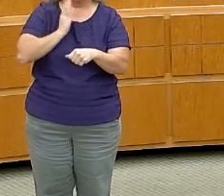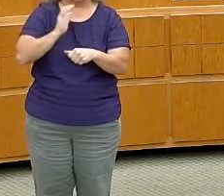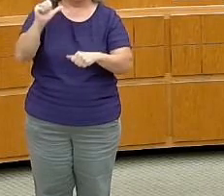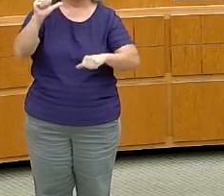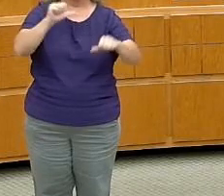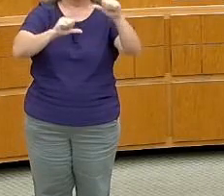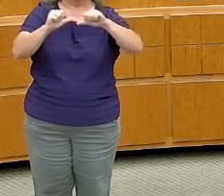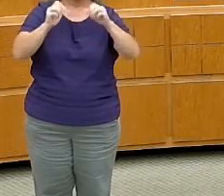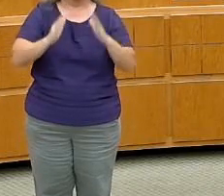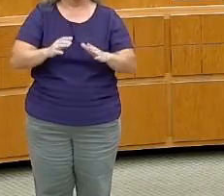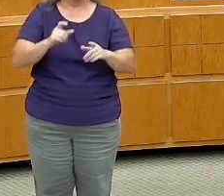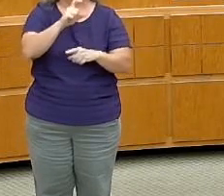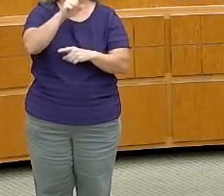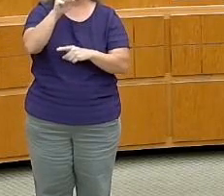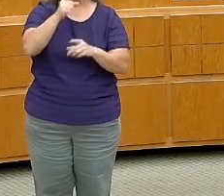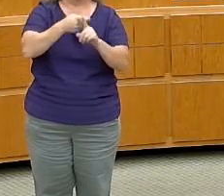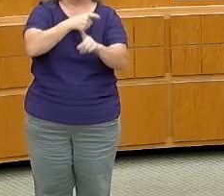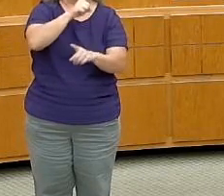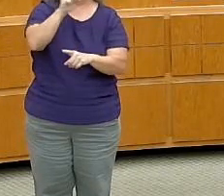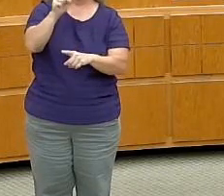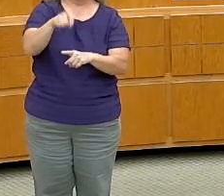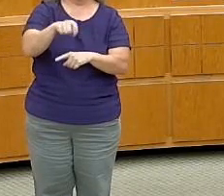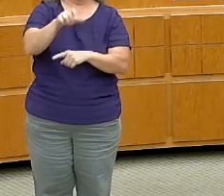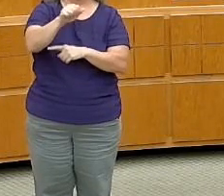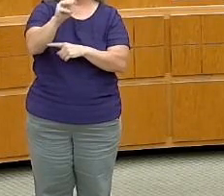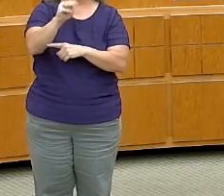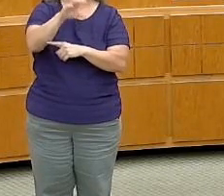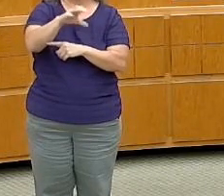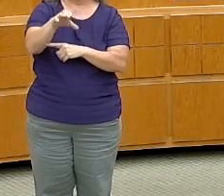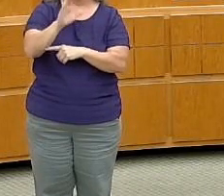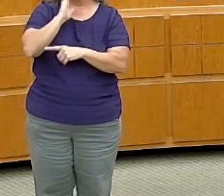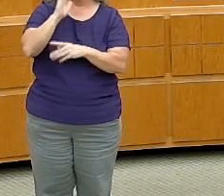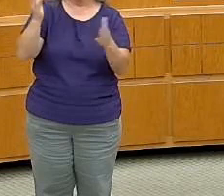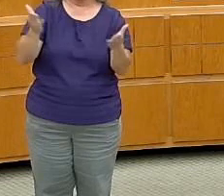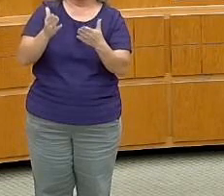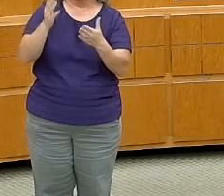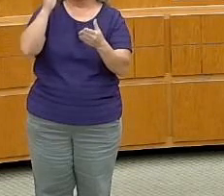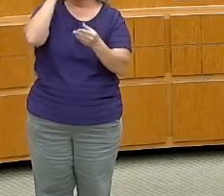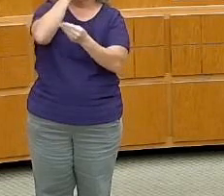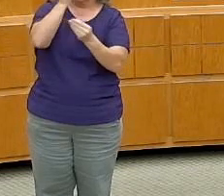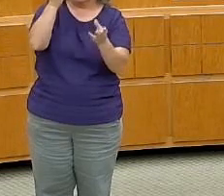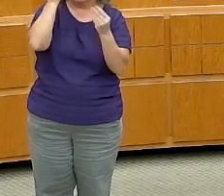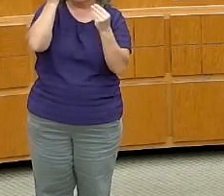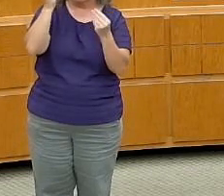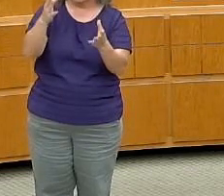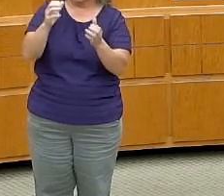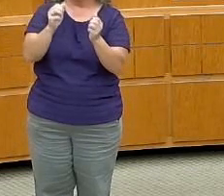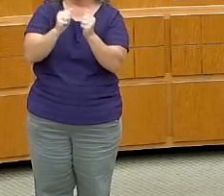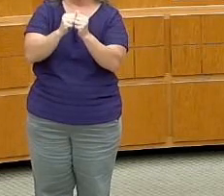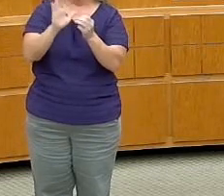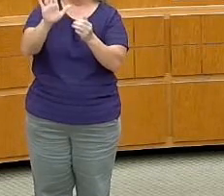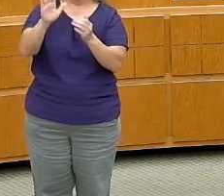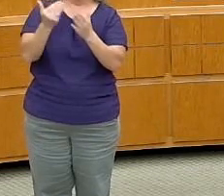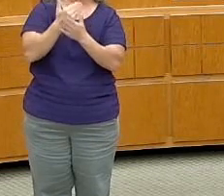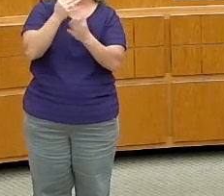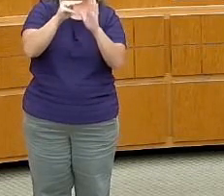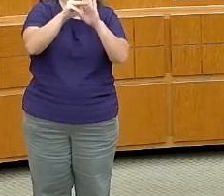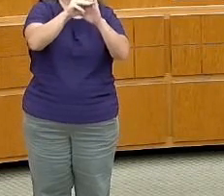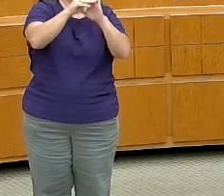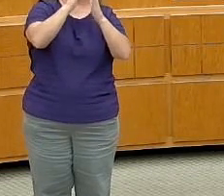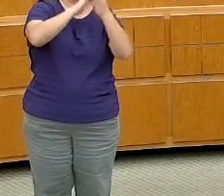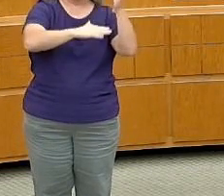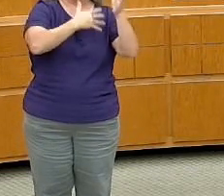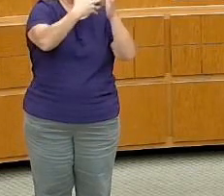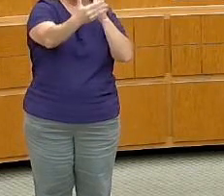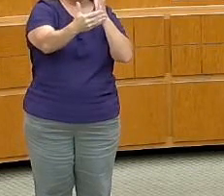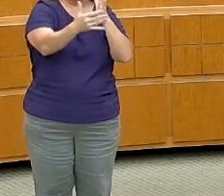Texas A&M Corpus Christi will be back here to provide the community with updated modeling that they've been working on in connection